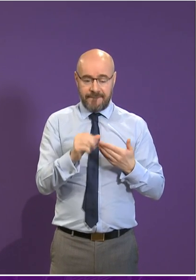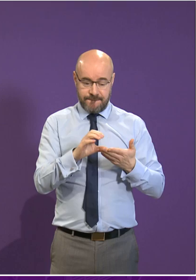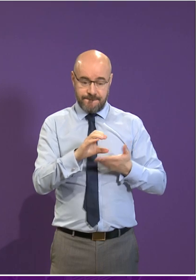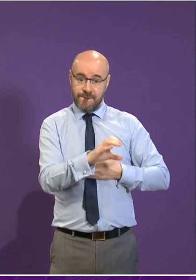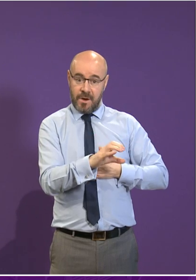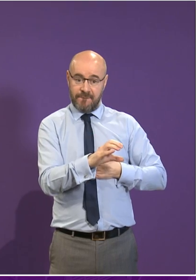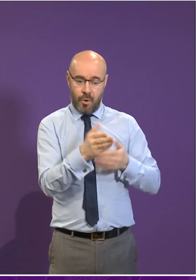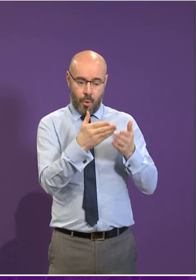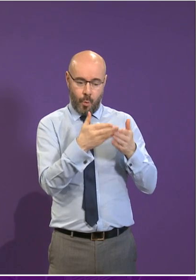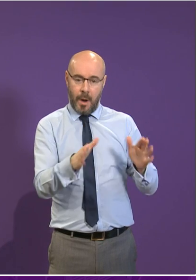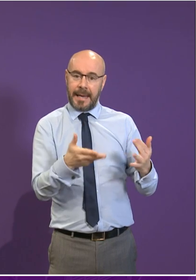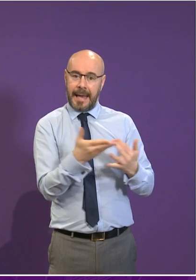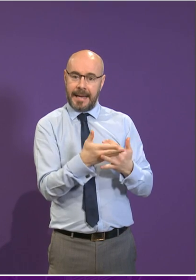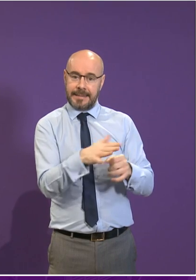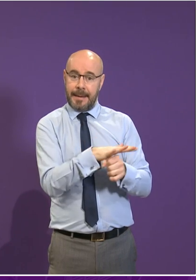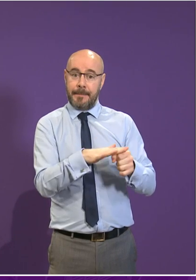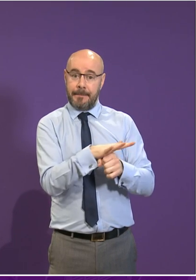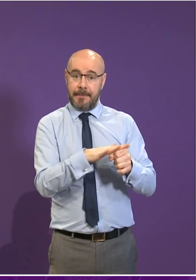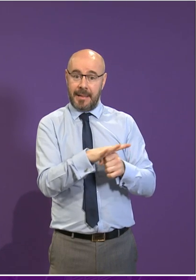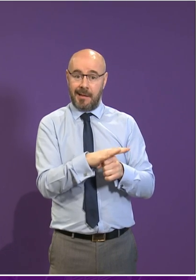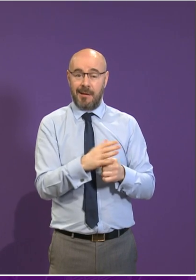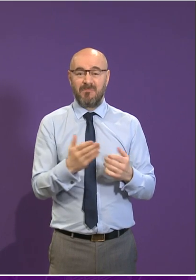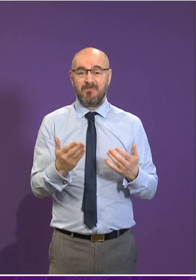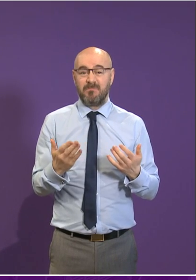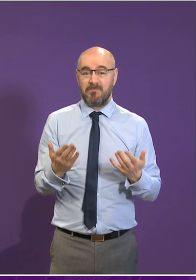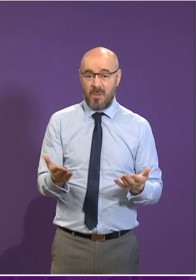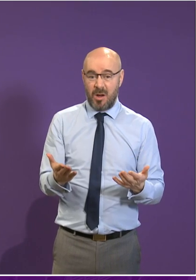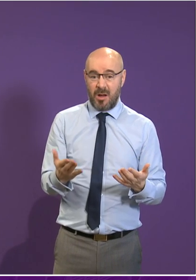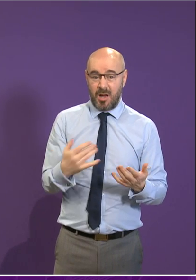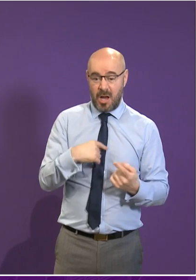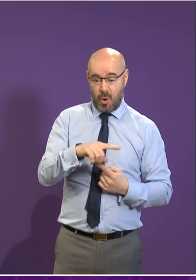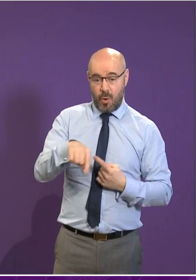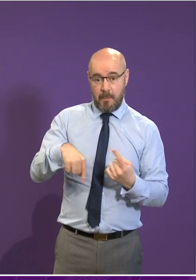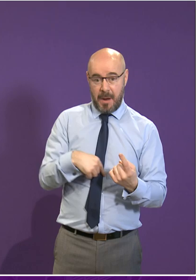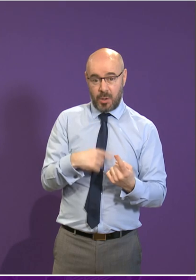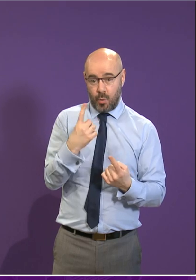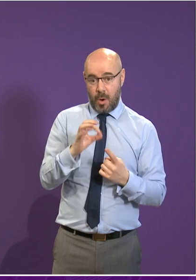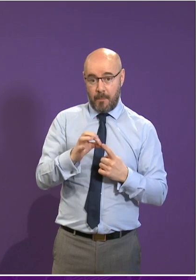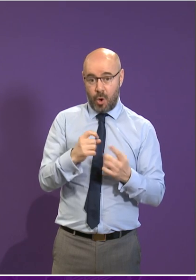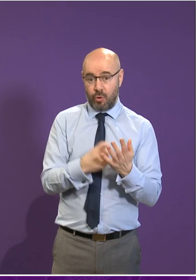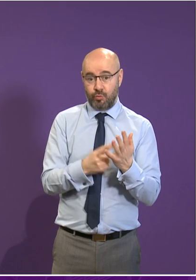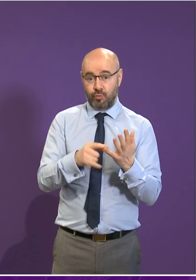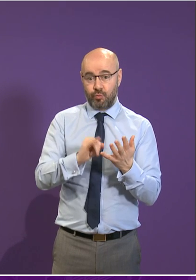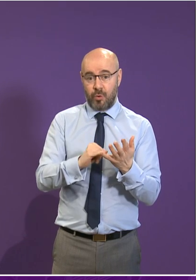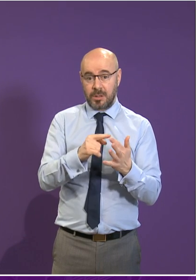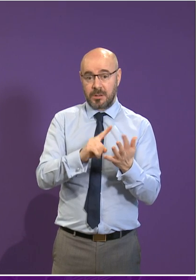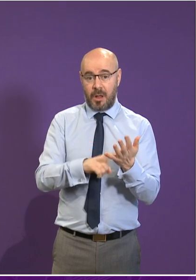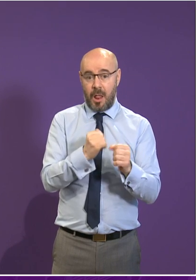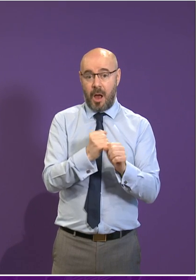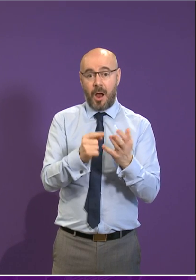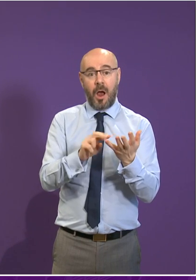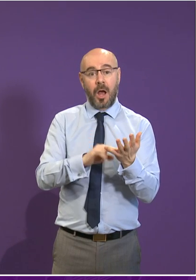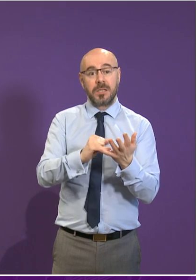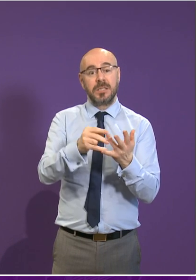access places, but this, I go back to one of the points that Russell Gunson made in his evidence about this being